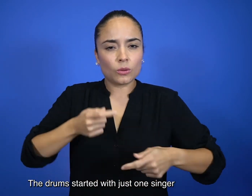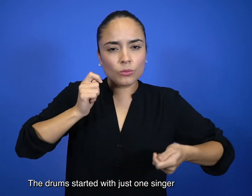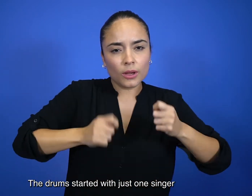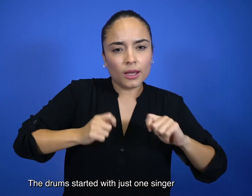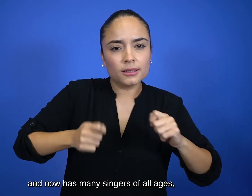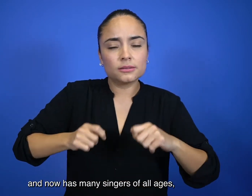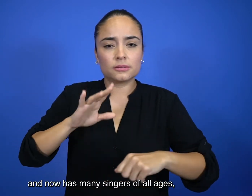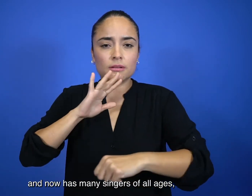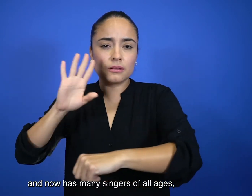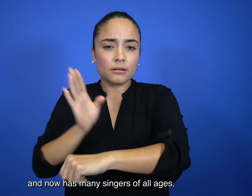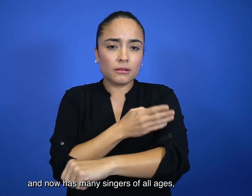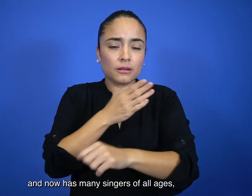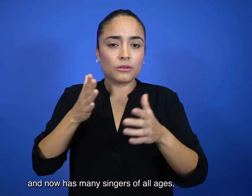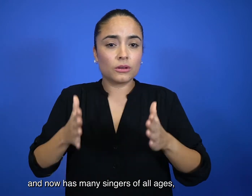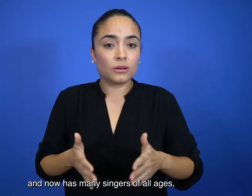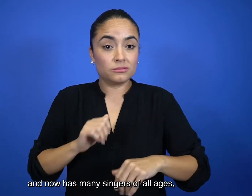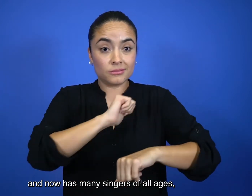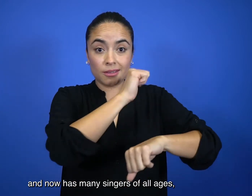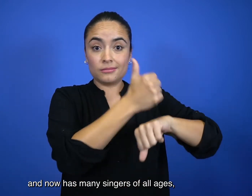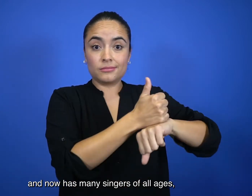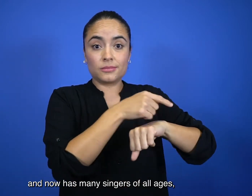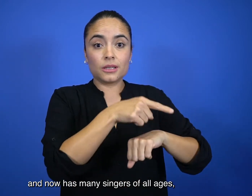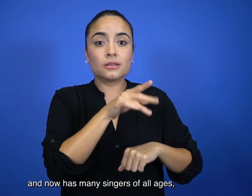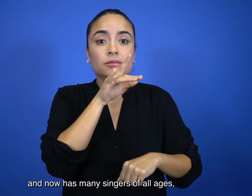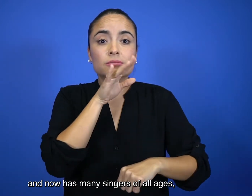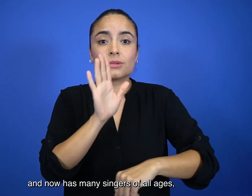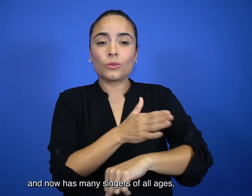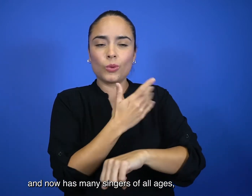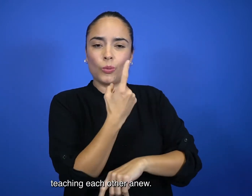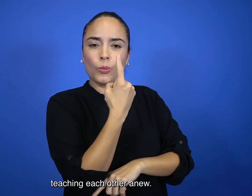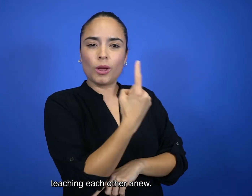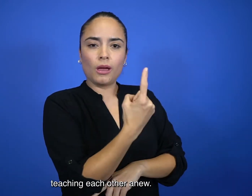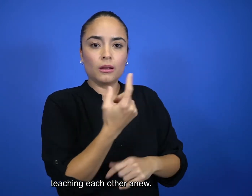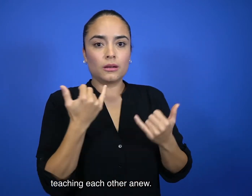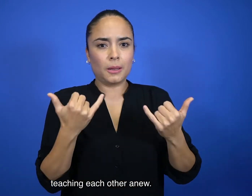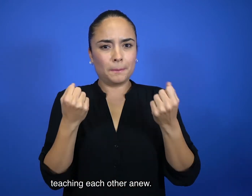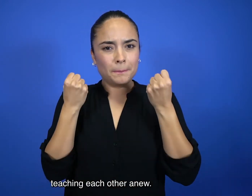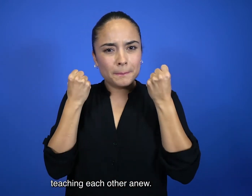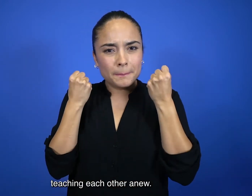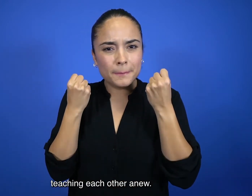singer and now has many singers of all ages teaching each other anew.